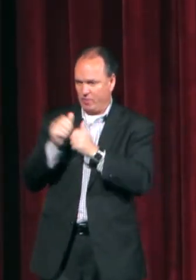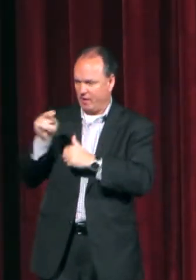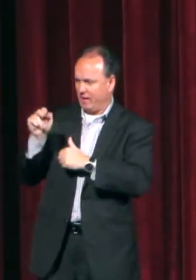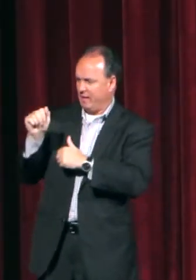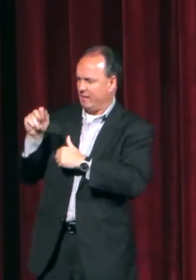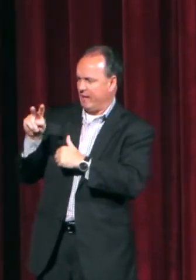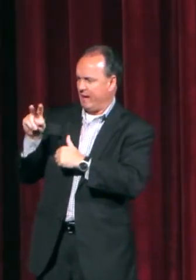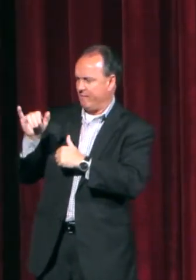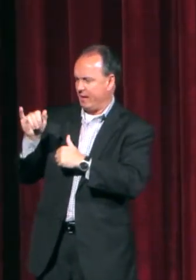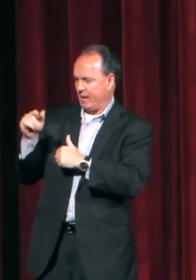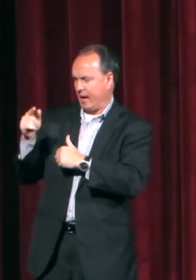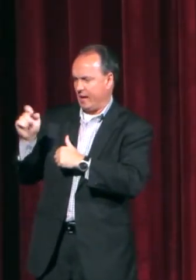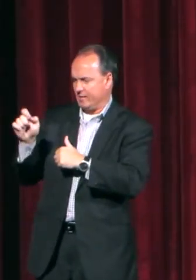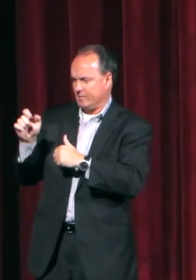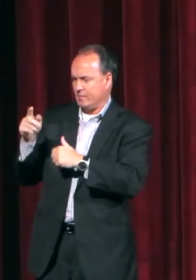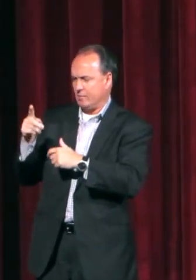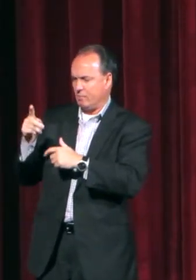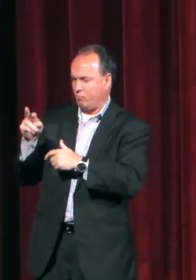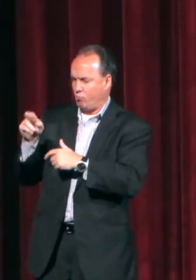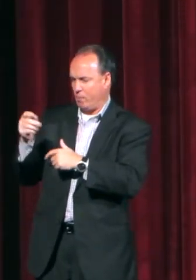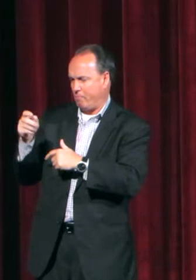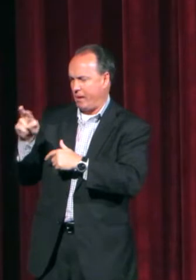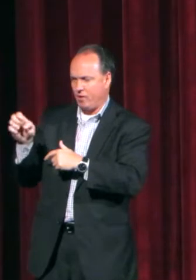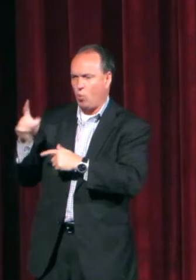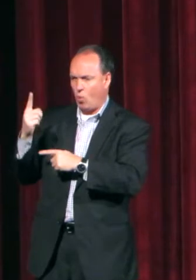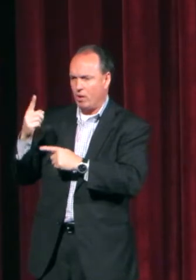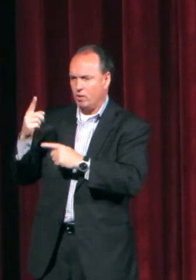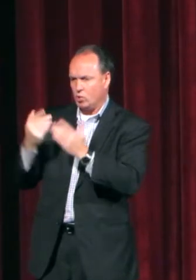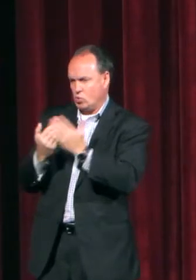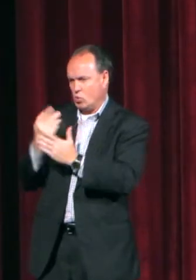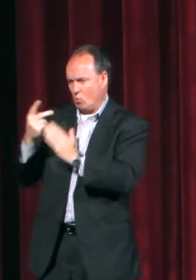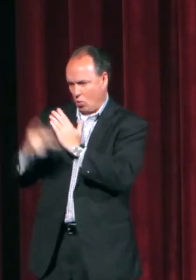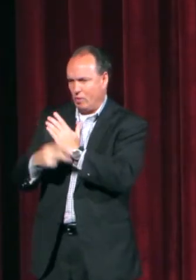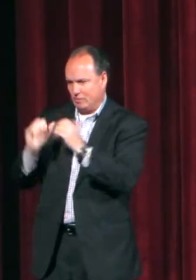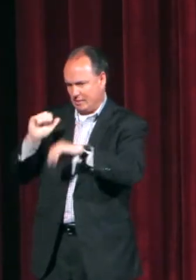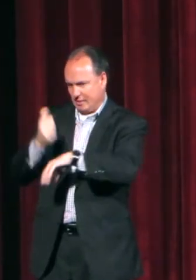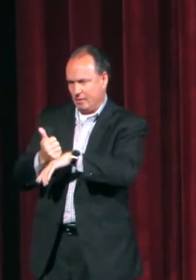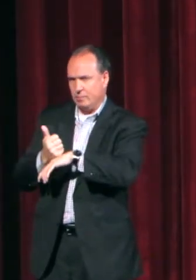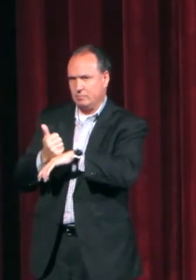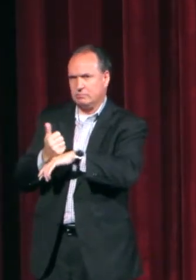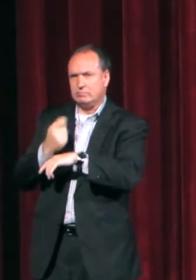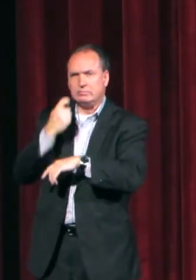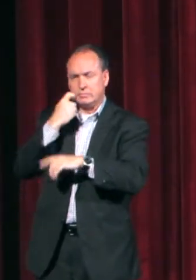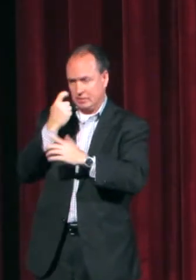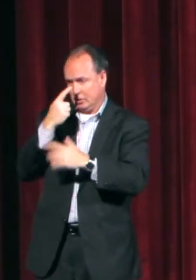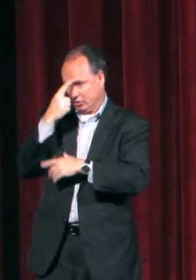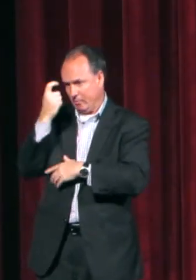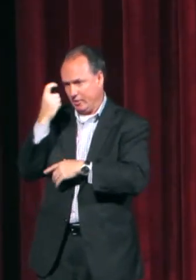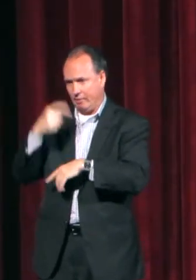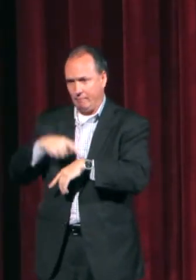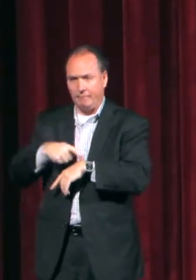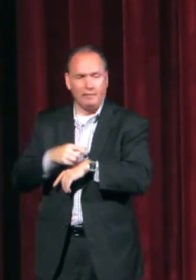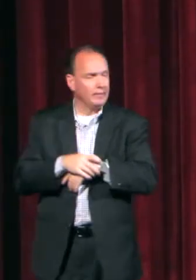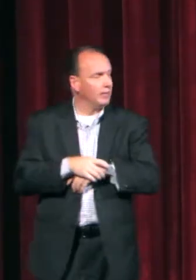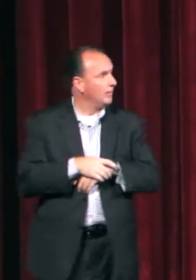Prepared, which is one of the new programs that we put into place this summer.